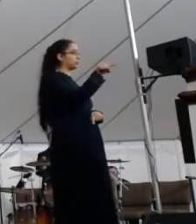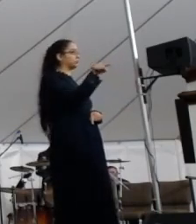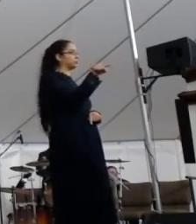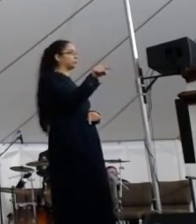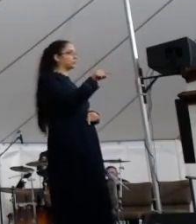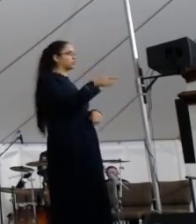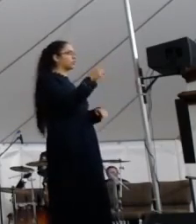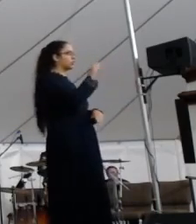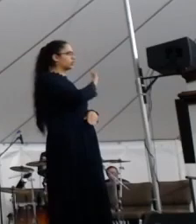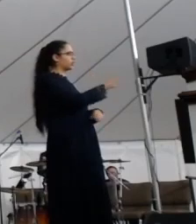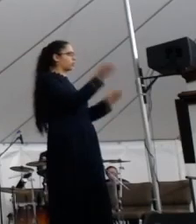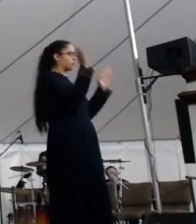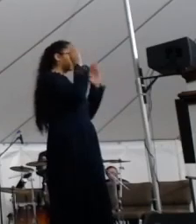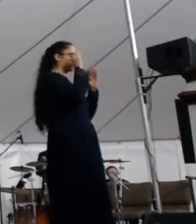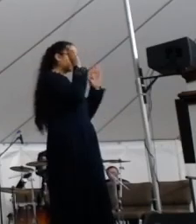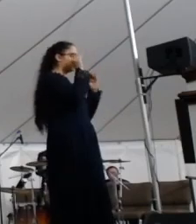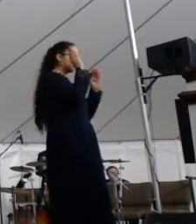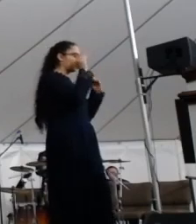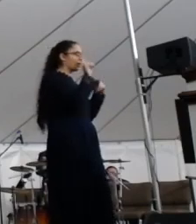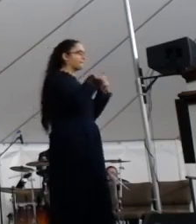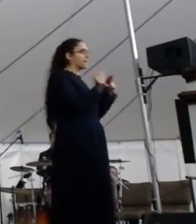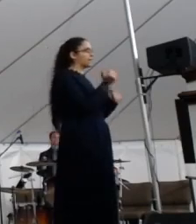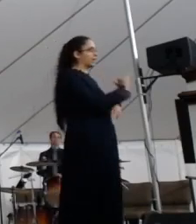You're worrying about.